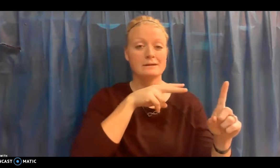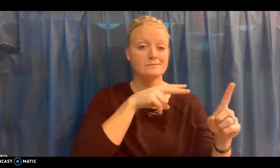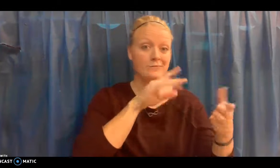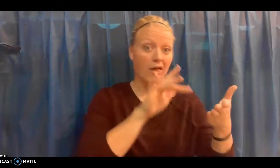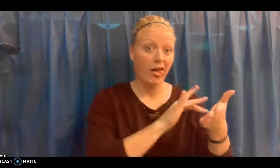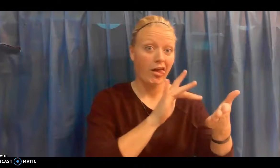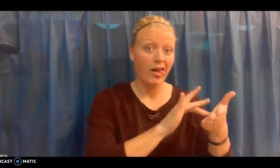unplug,